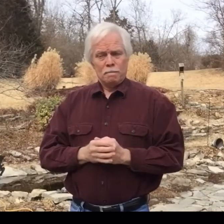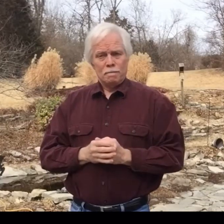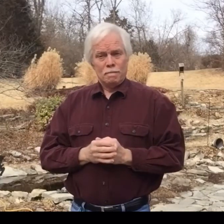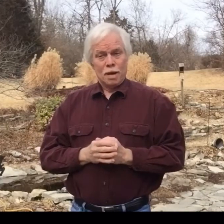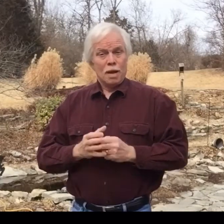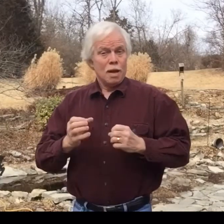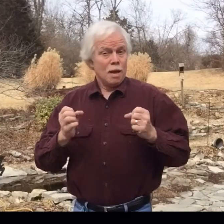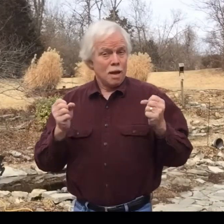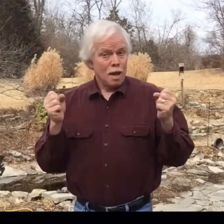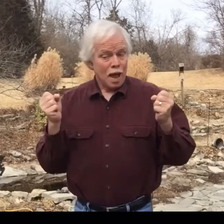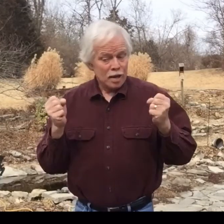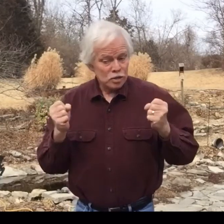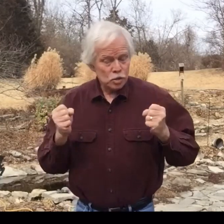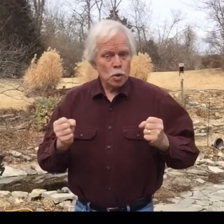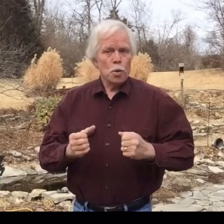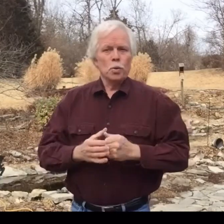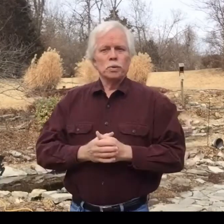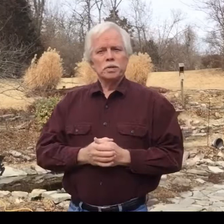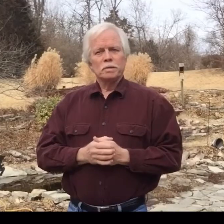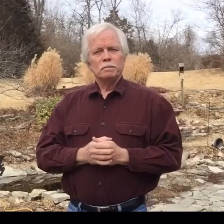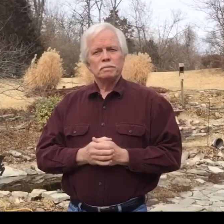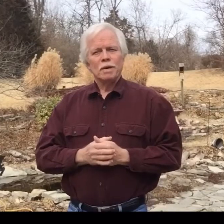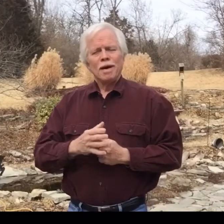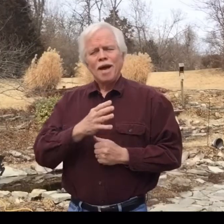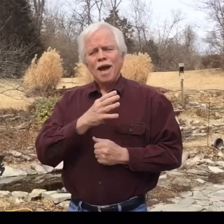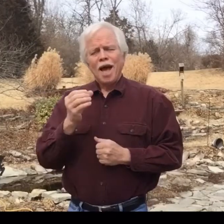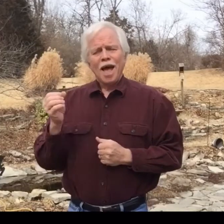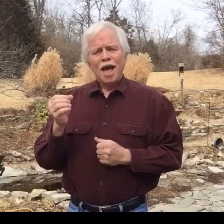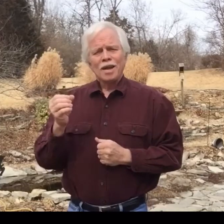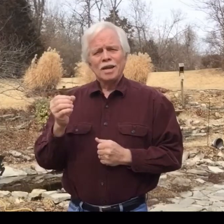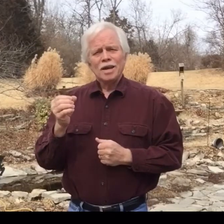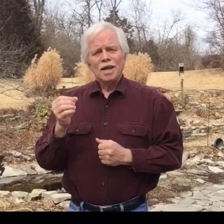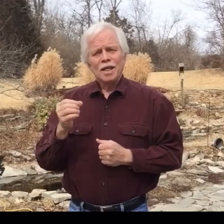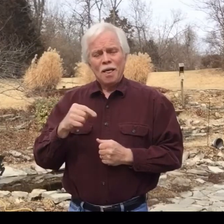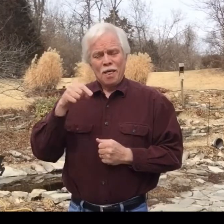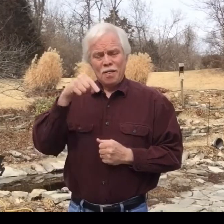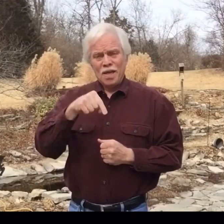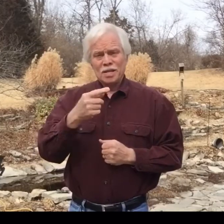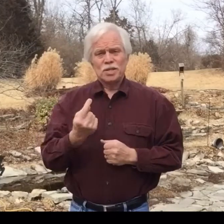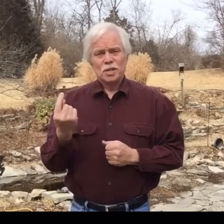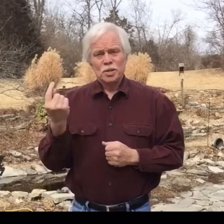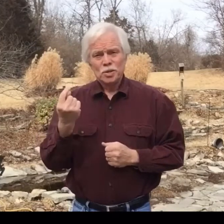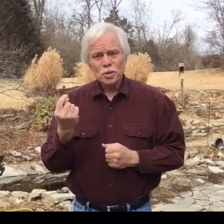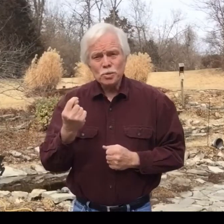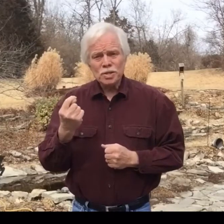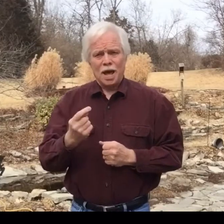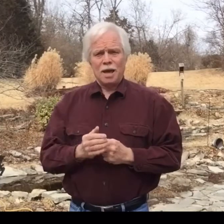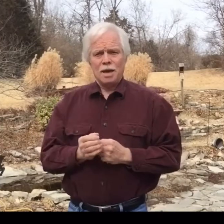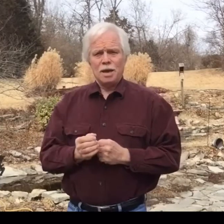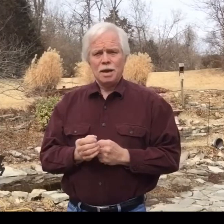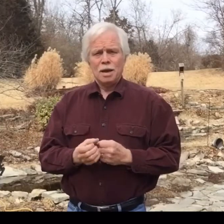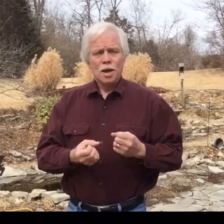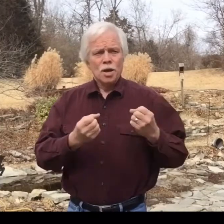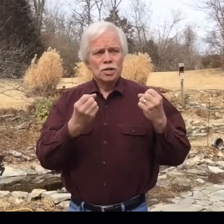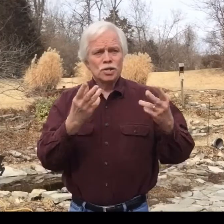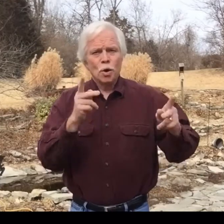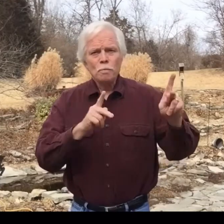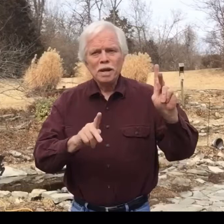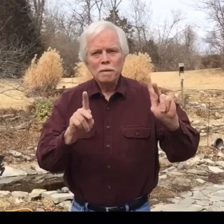and it's cold, and this Tuesday so many